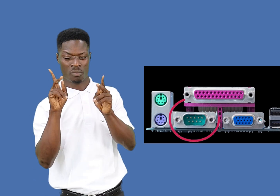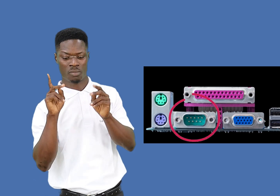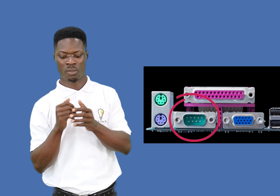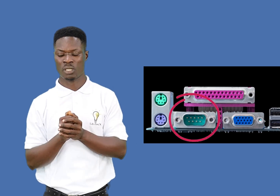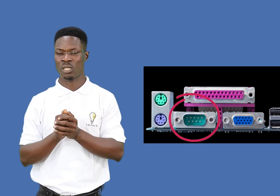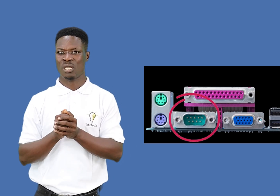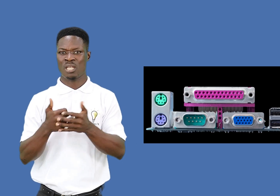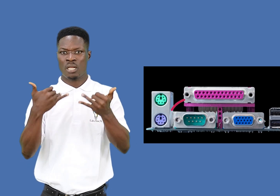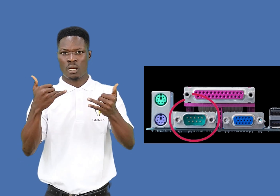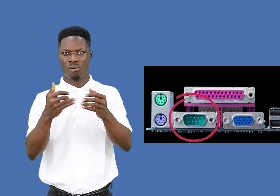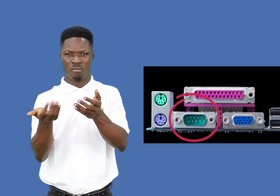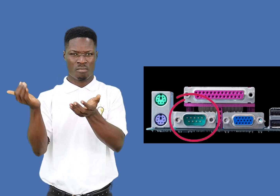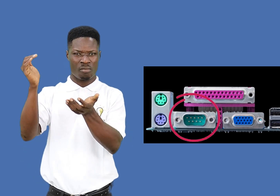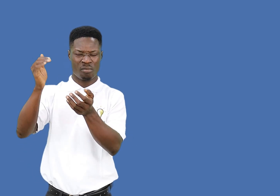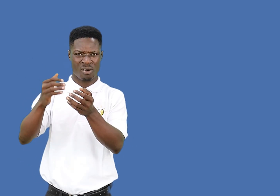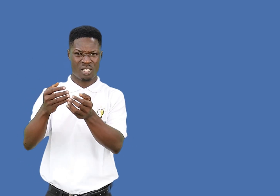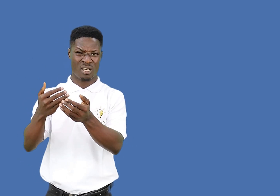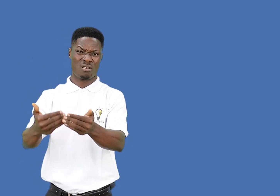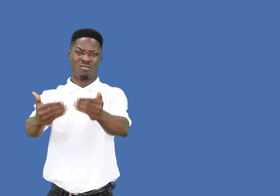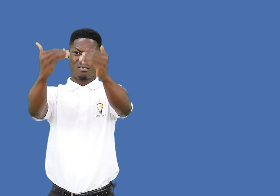A serial port.